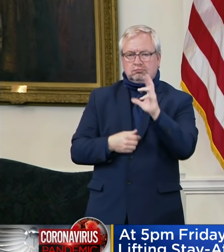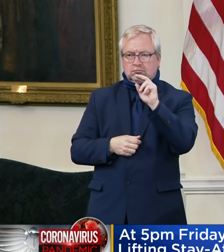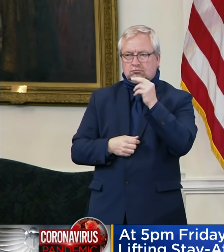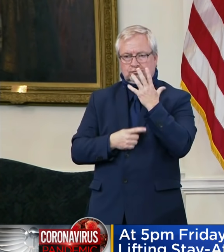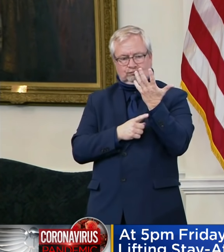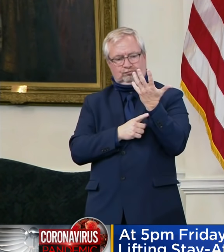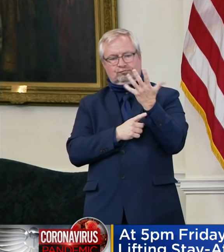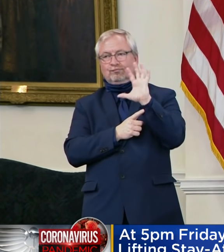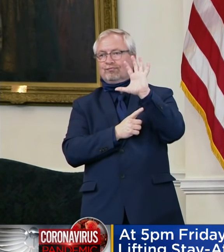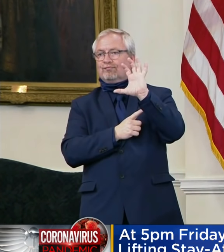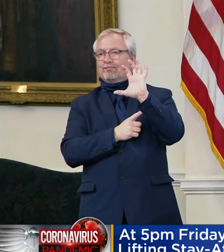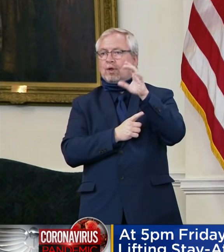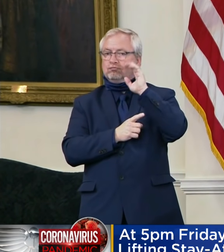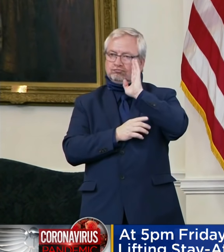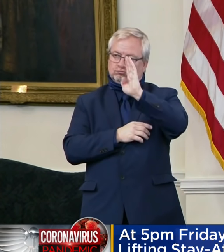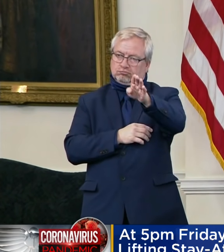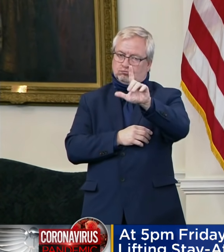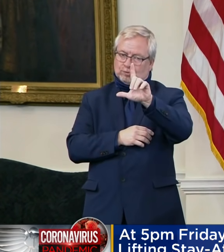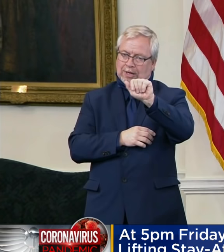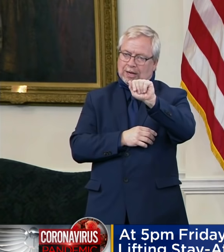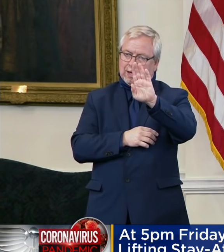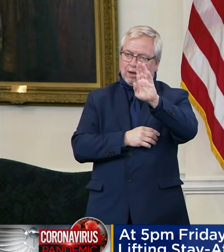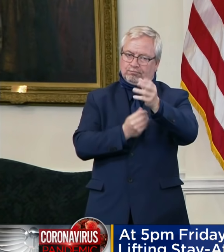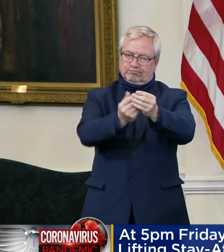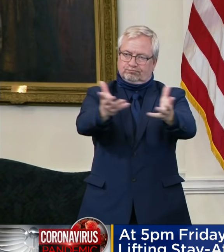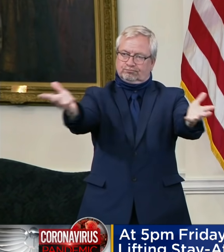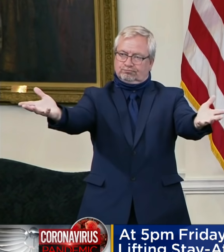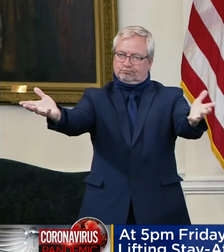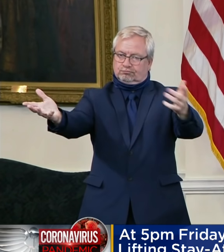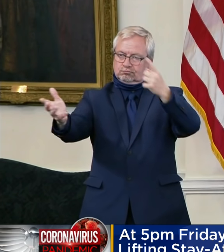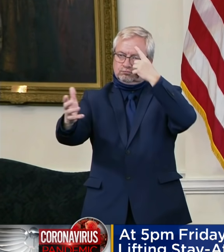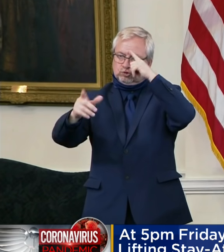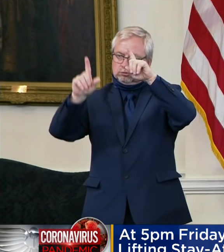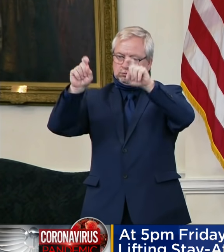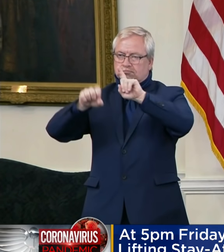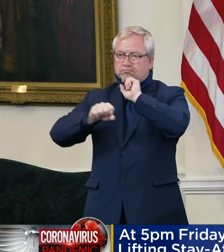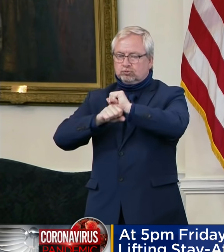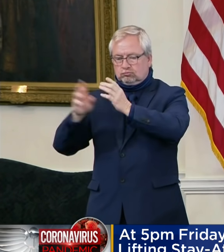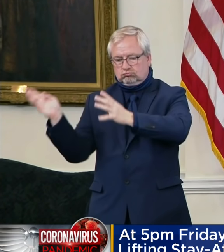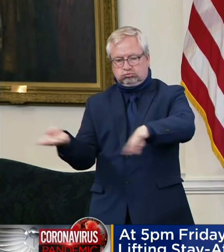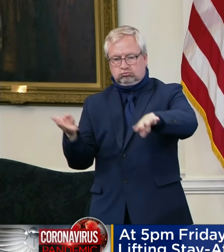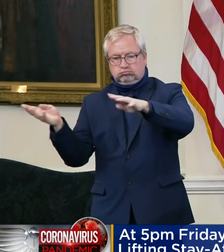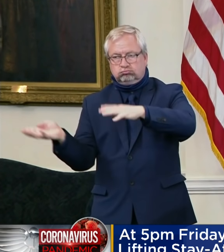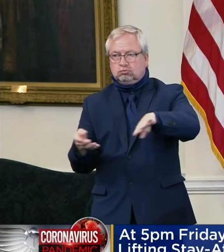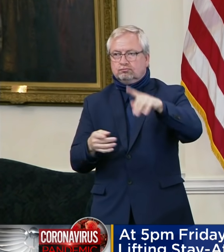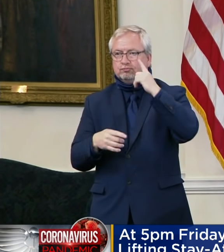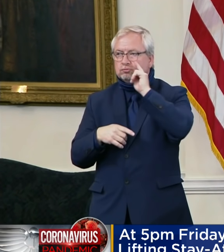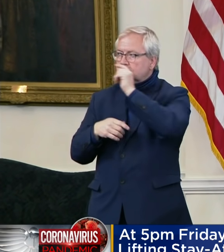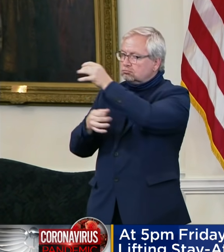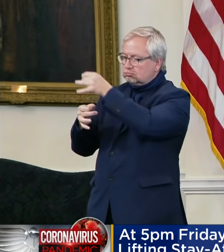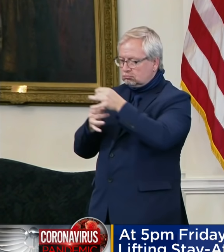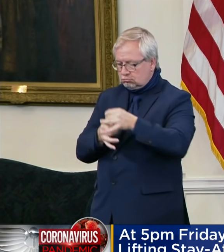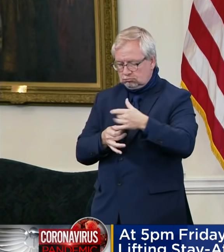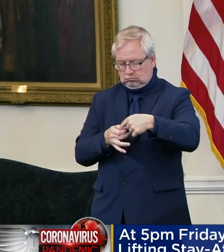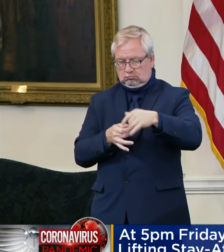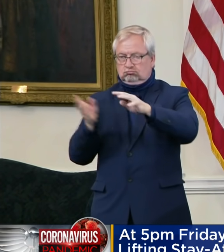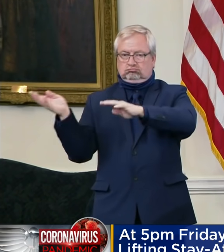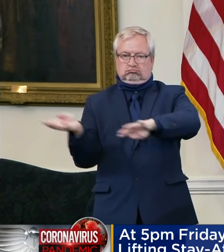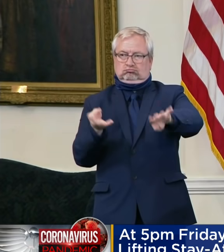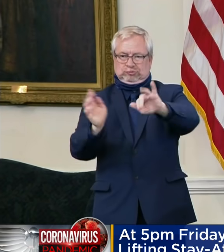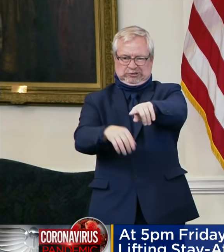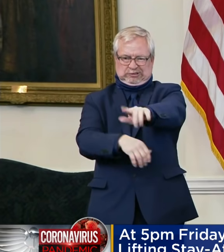scientists use to do the actual, when they finalize the testing. They don't go out